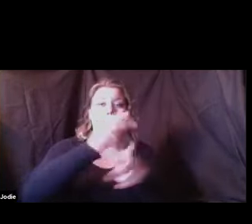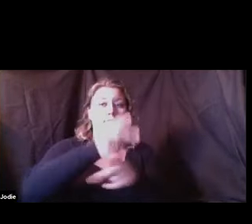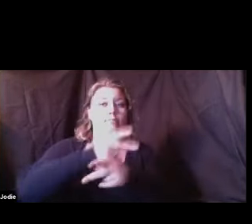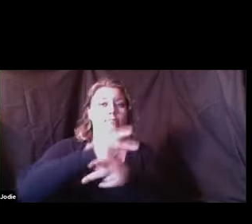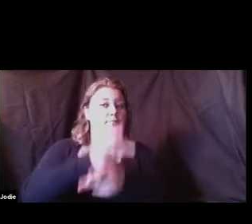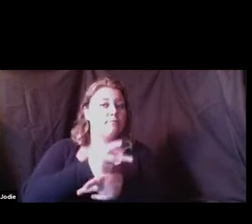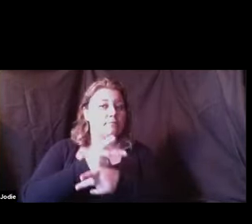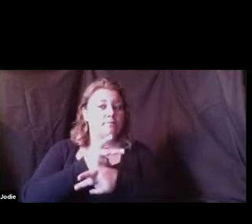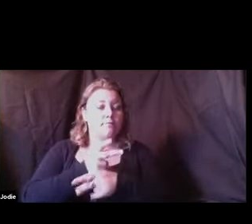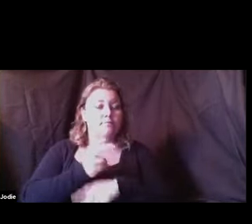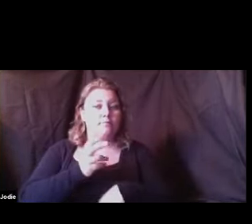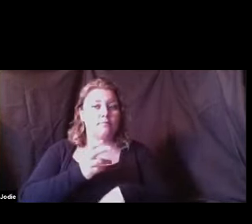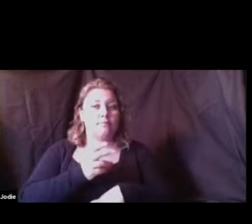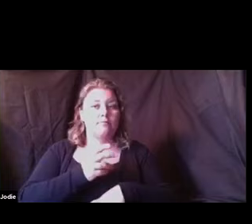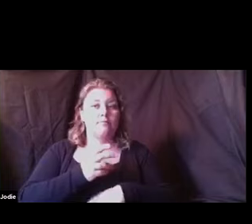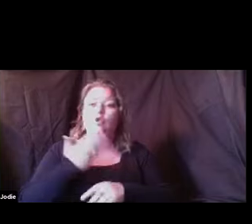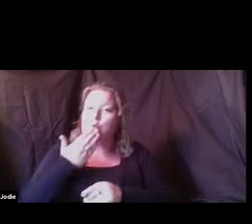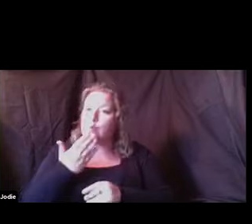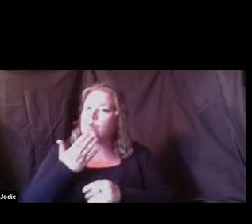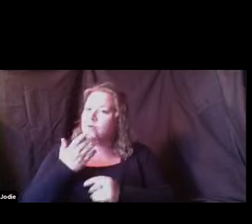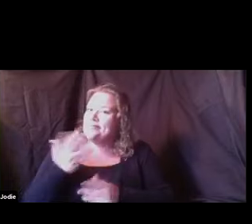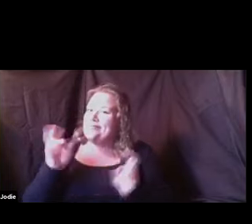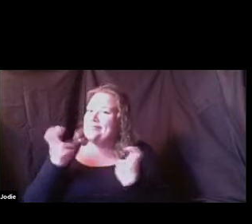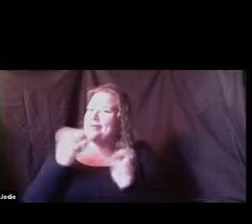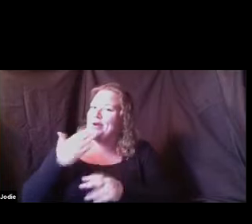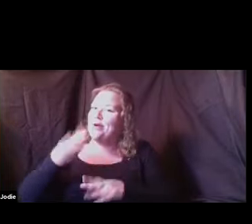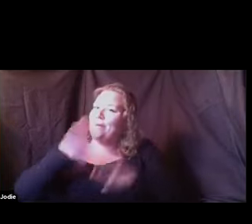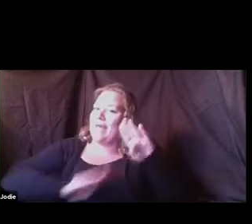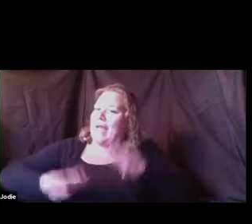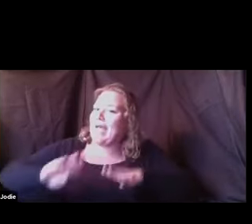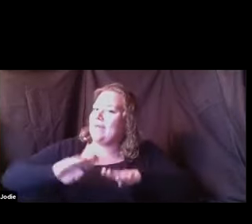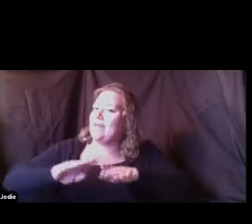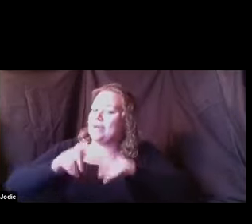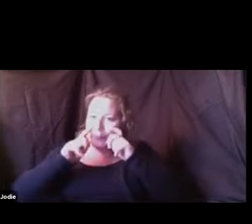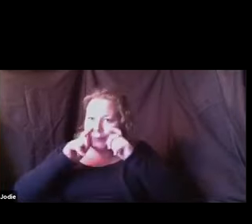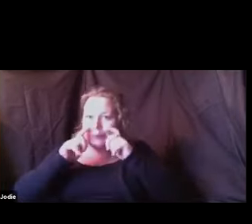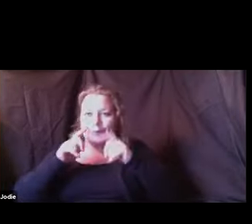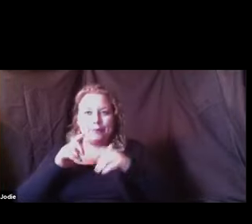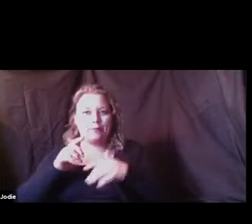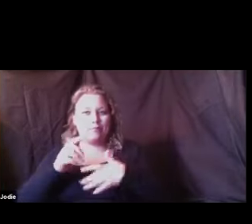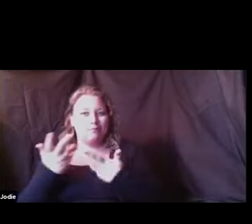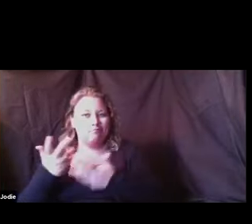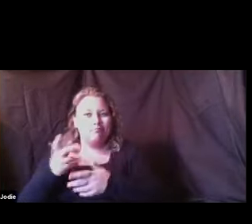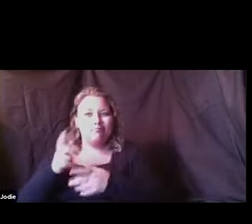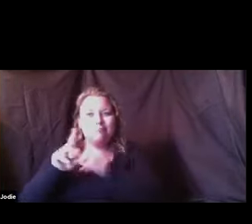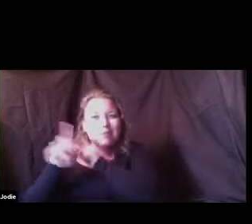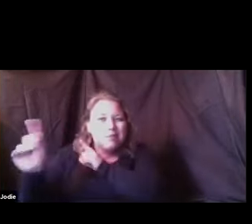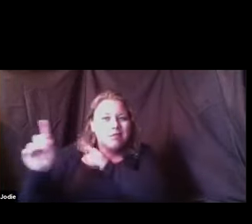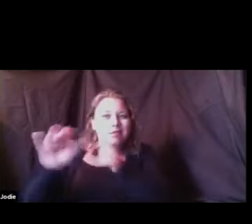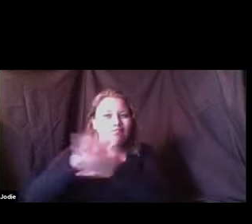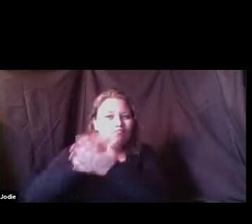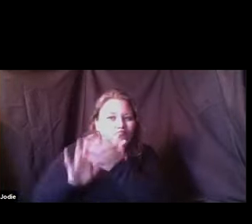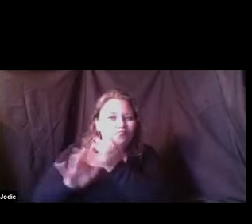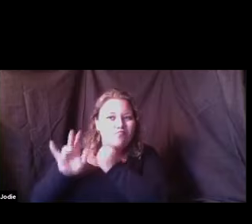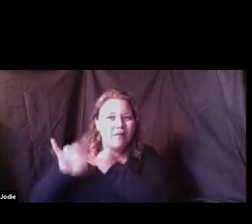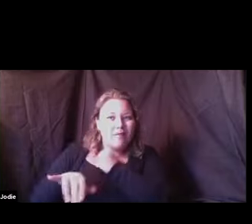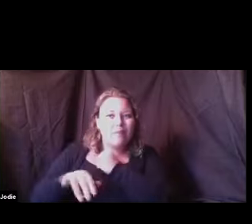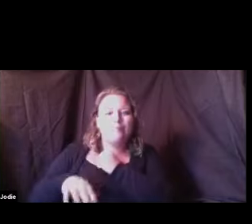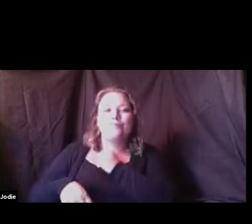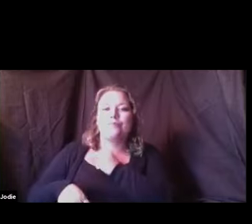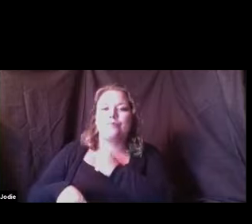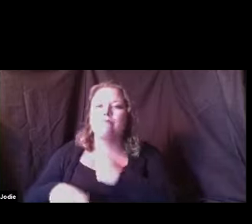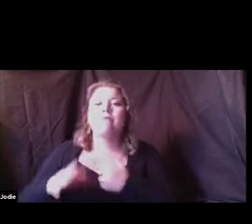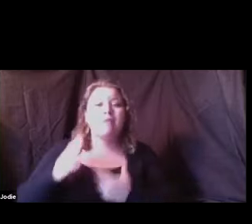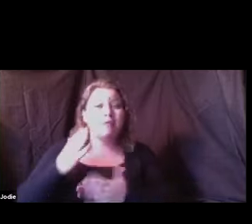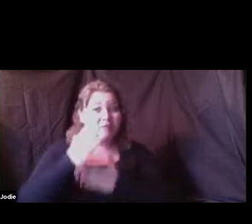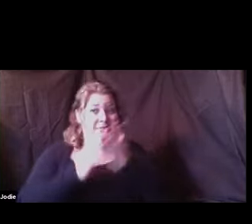good, use good behaviors, as I've mentioned. And there may be individuals in our community who are at high